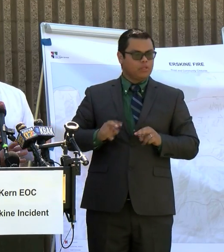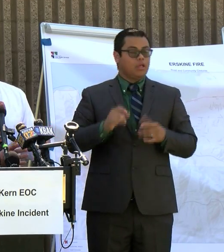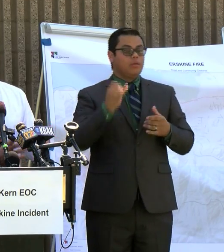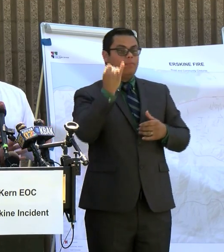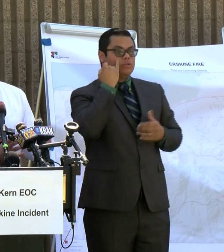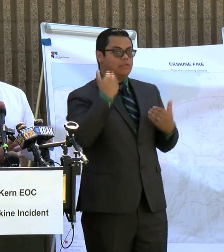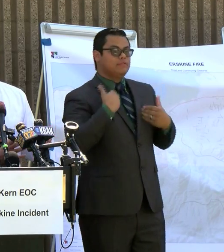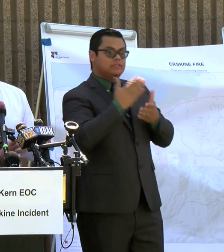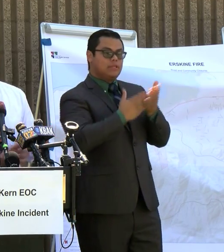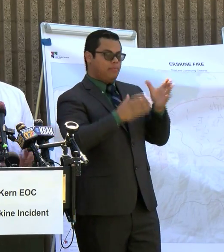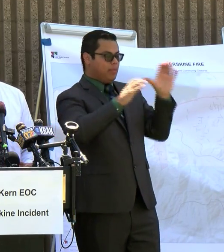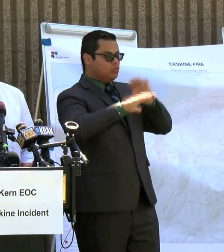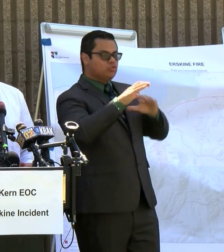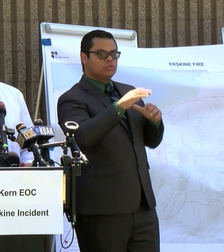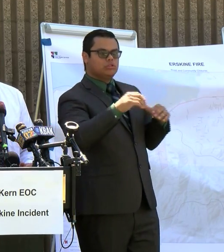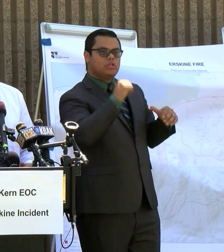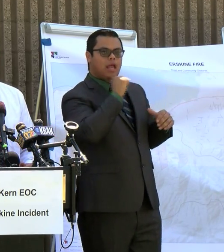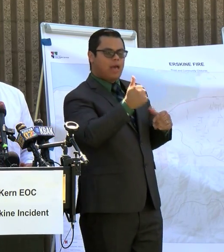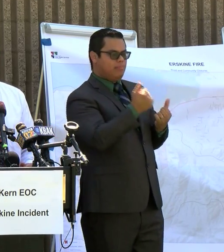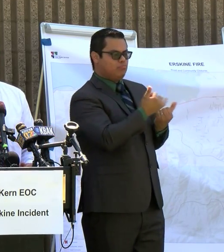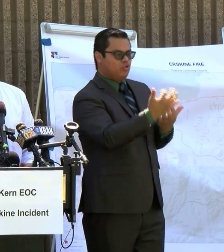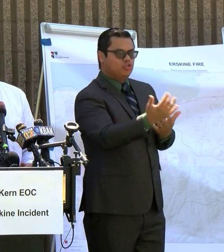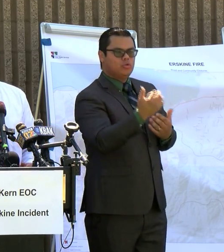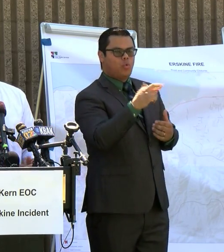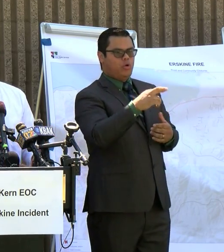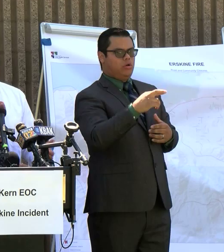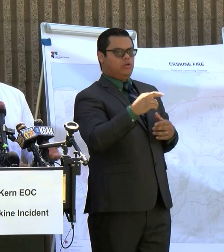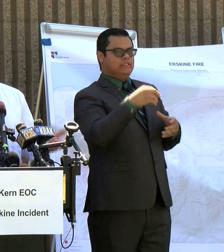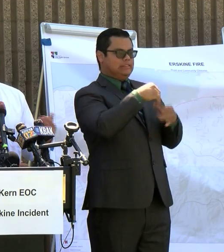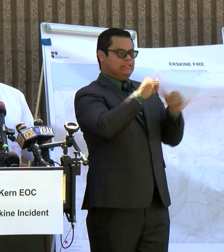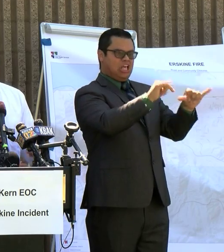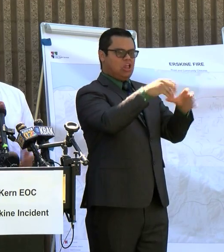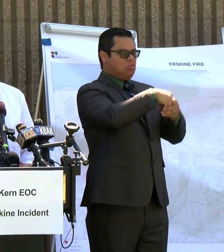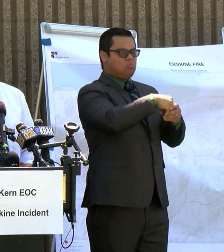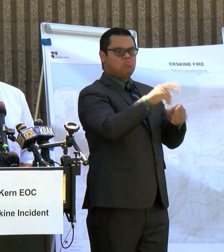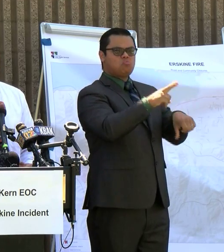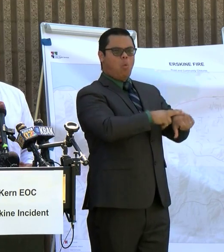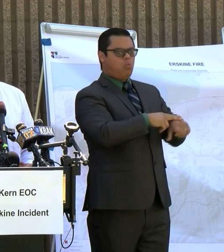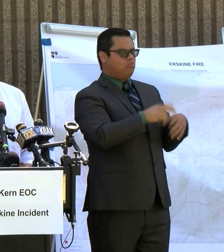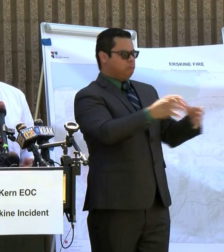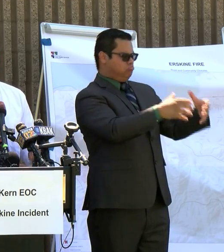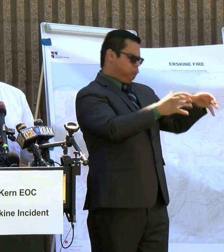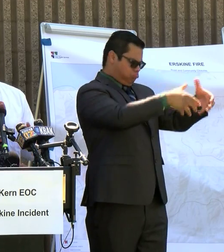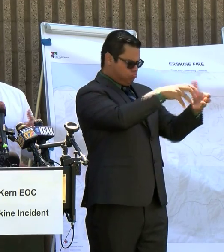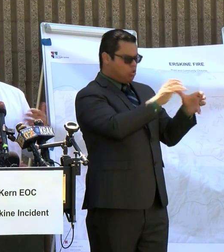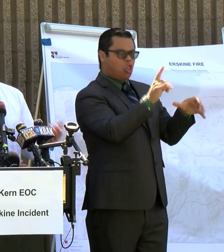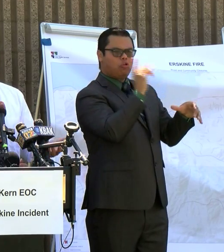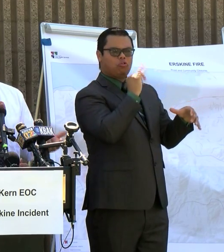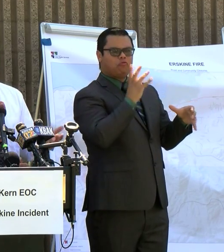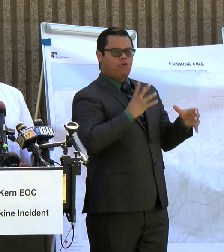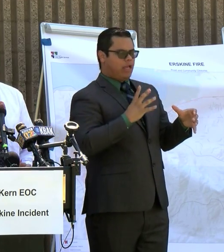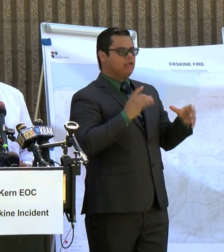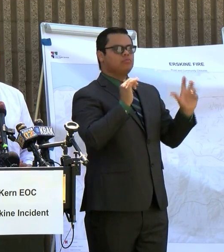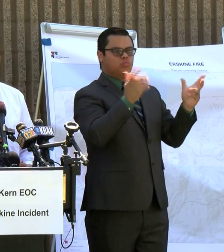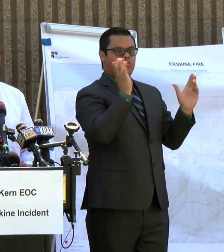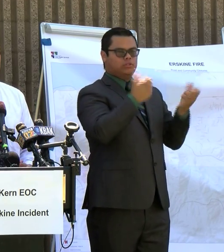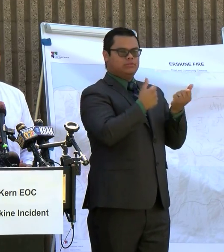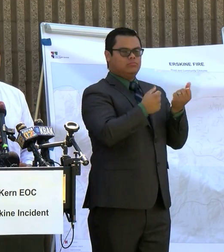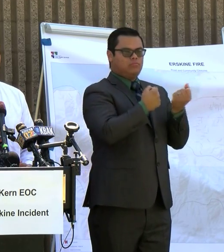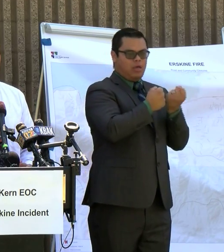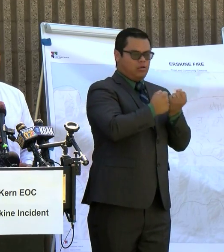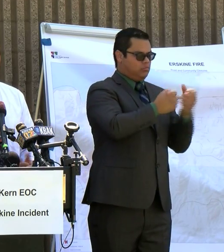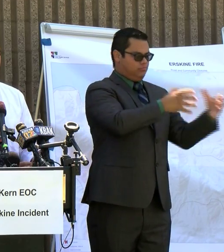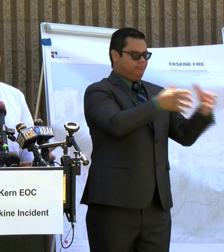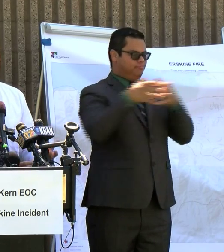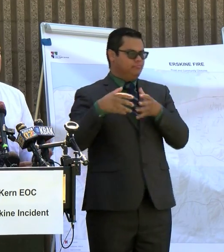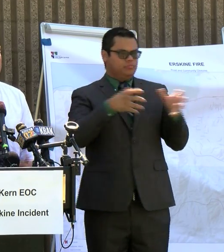or still in their original containers, we're going to try to assist with their removal. So it'll be dependent upon what the issues are,